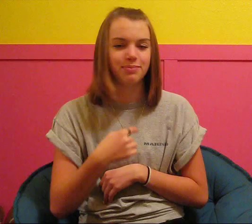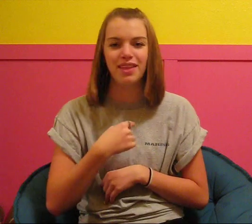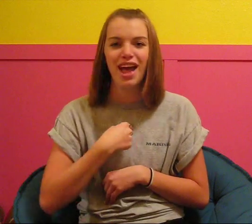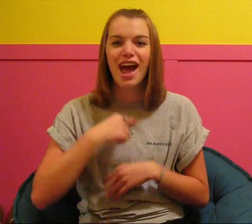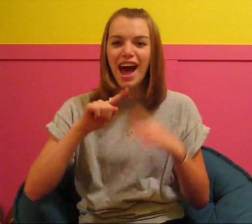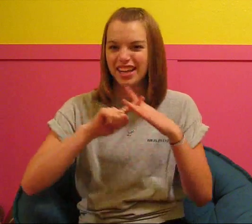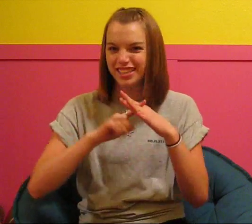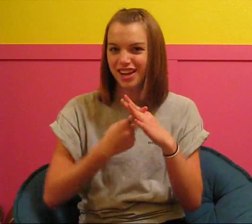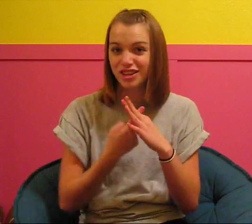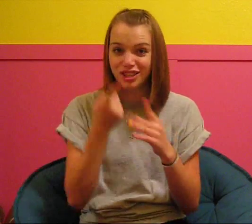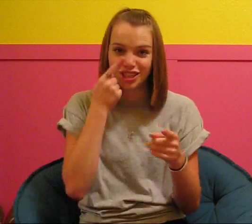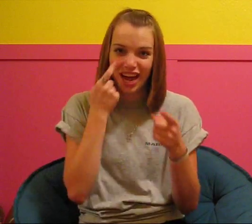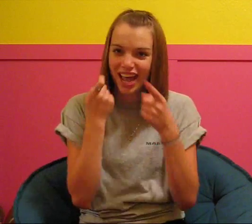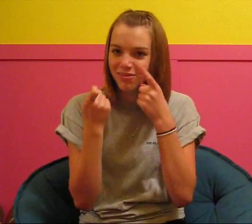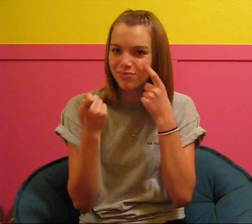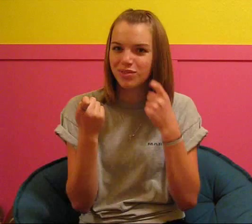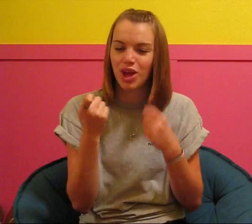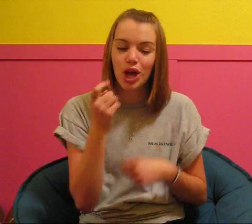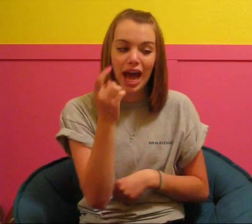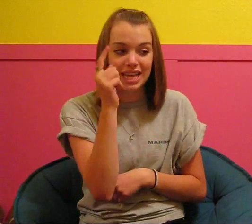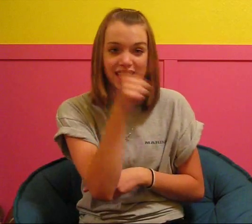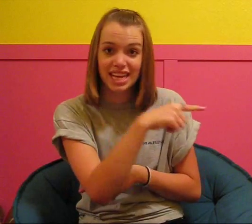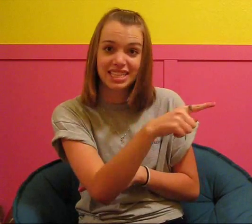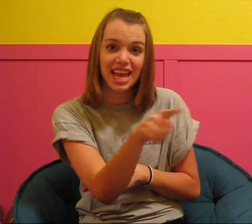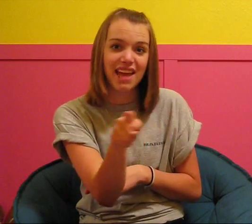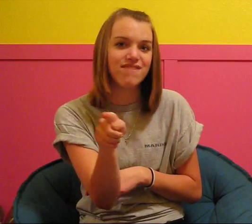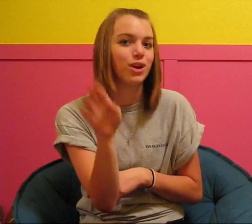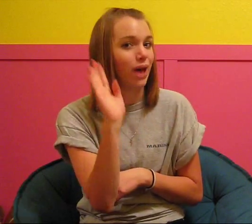I start to cry as they say farewell.